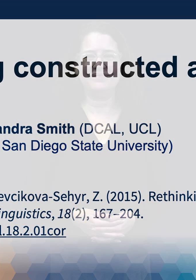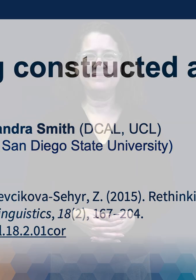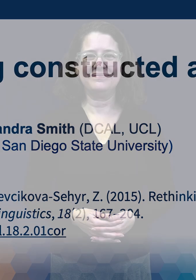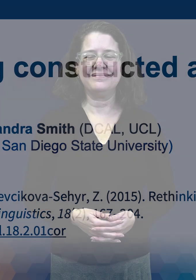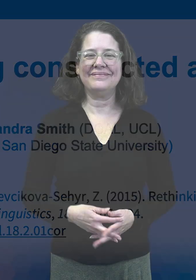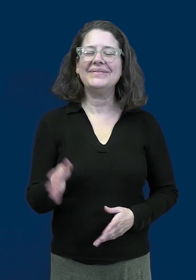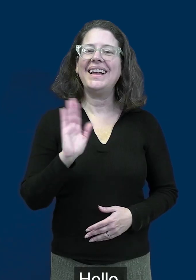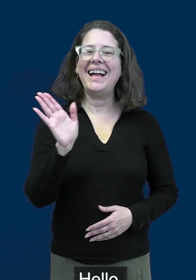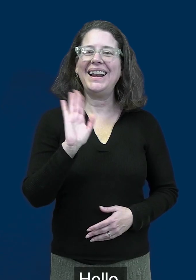Hello,